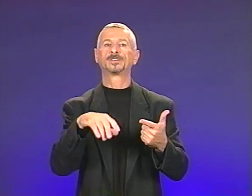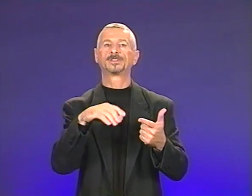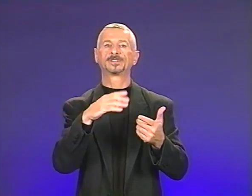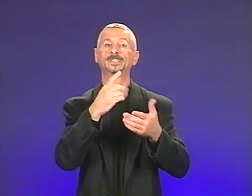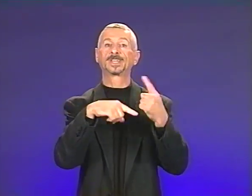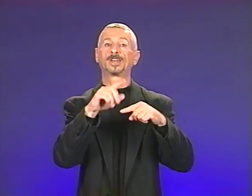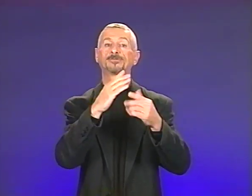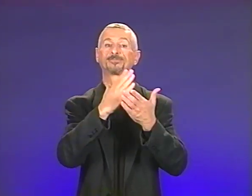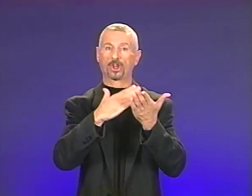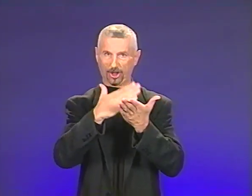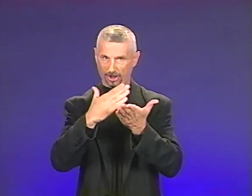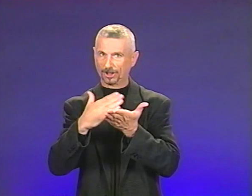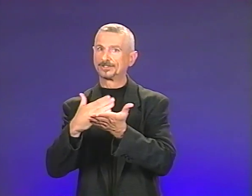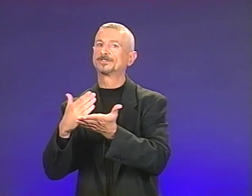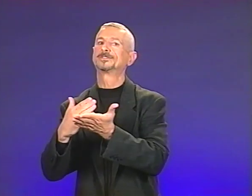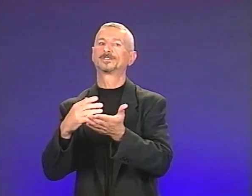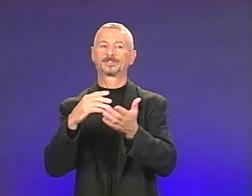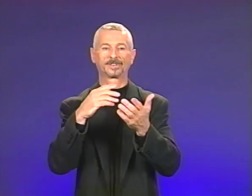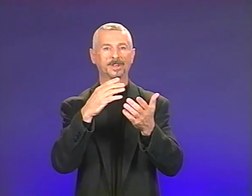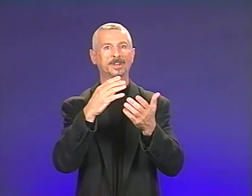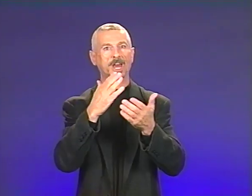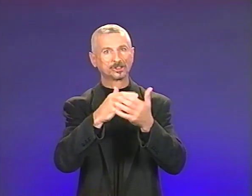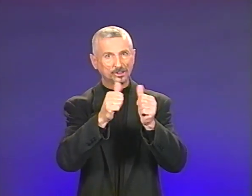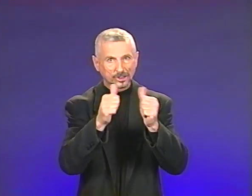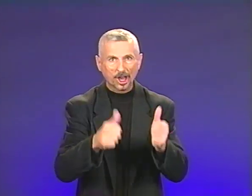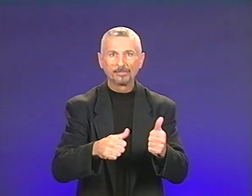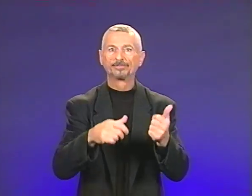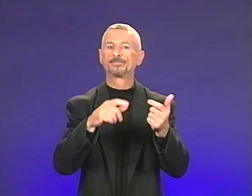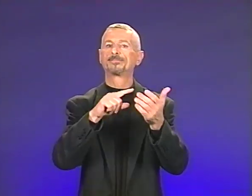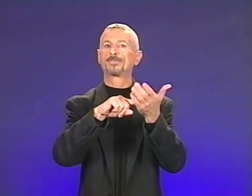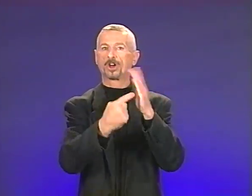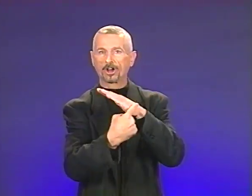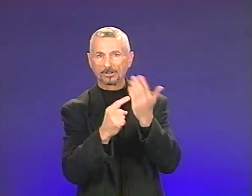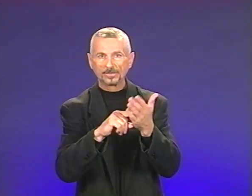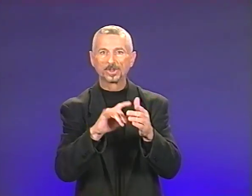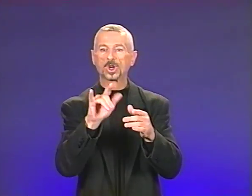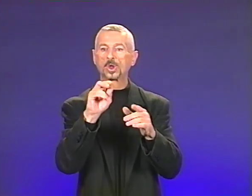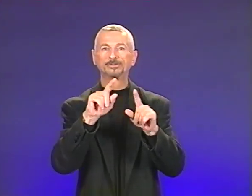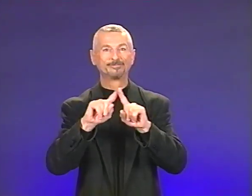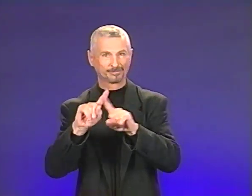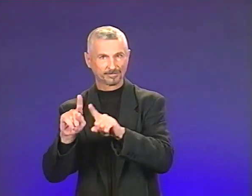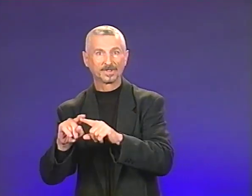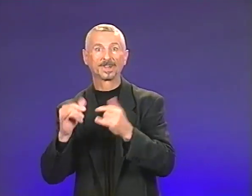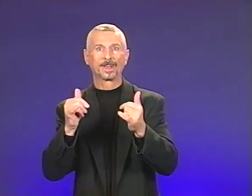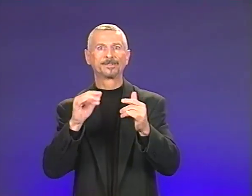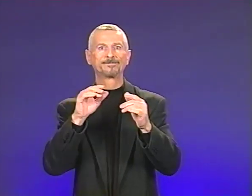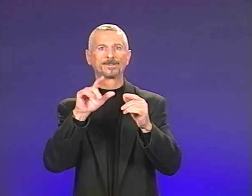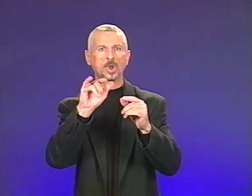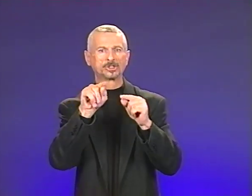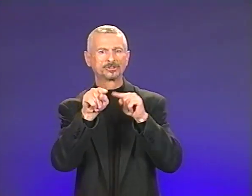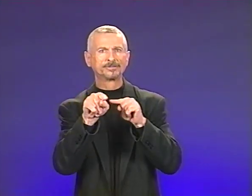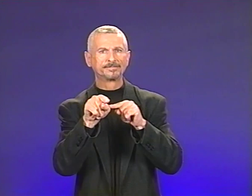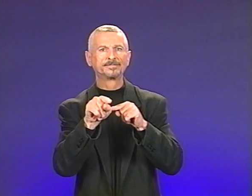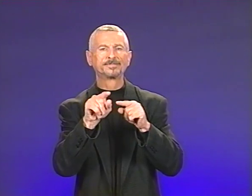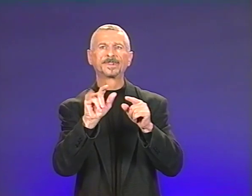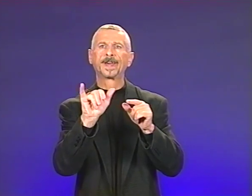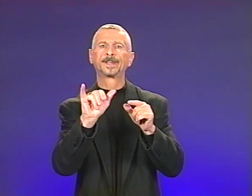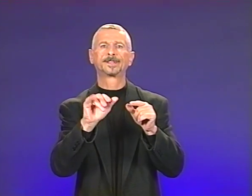Of the articulatory features previously mentioned, hand shape, orientation, and location in this instance does